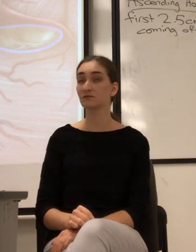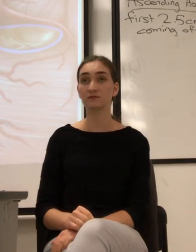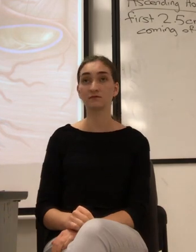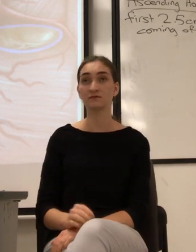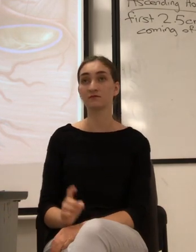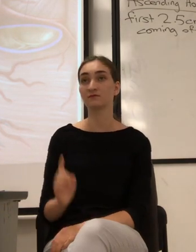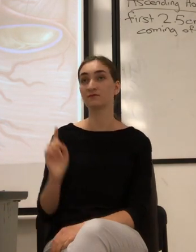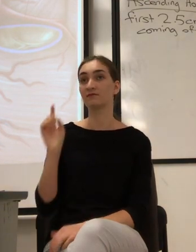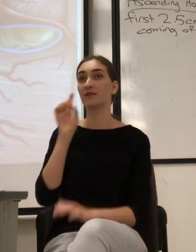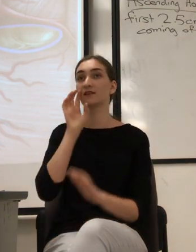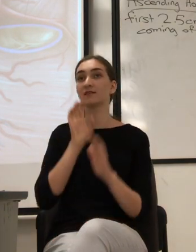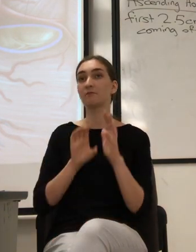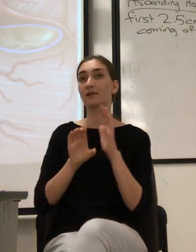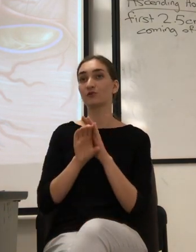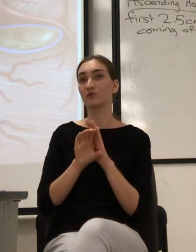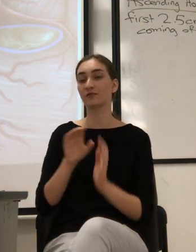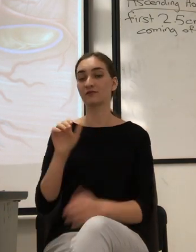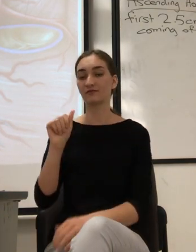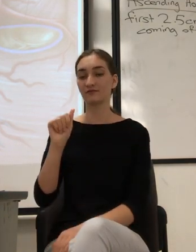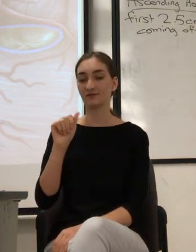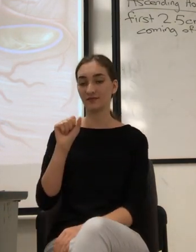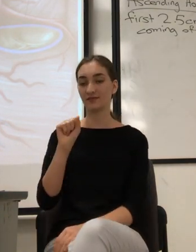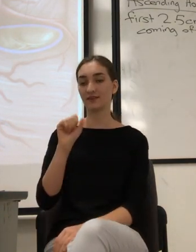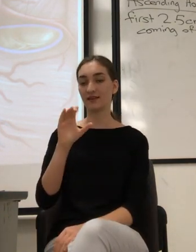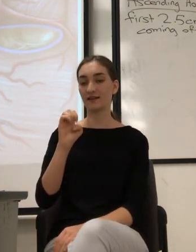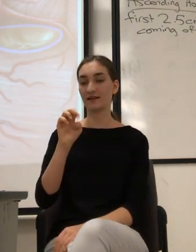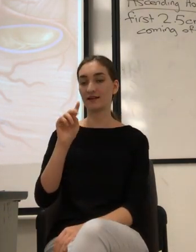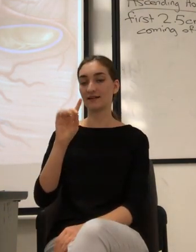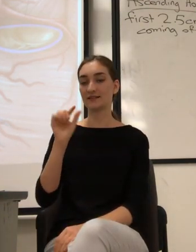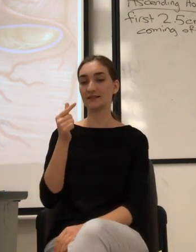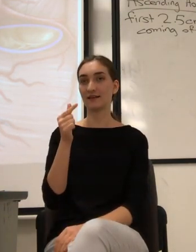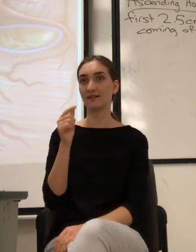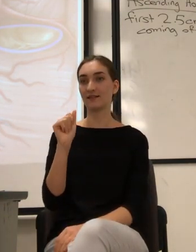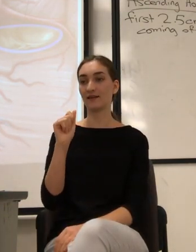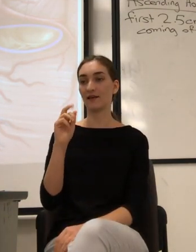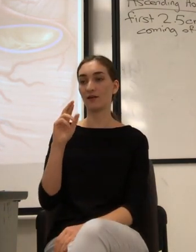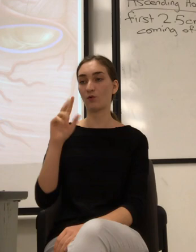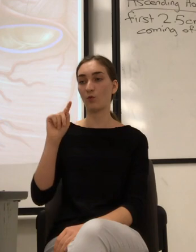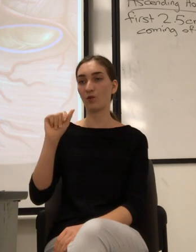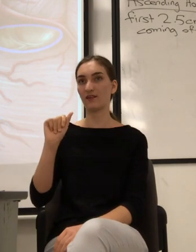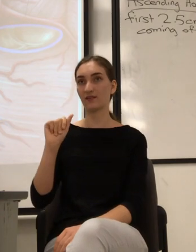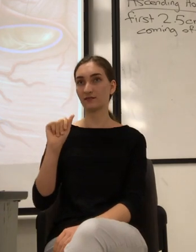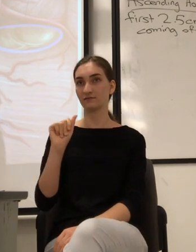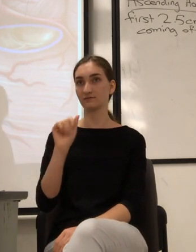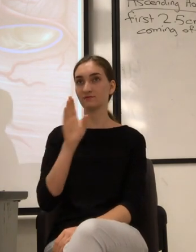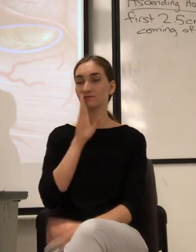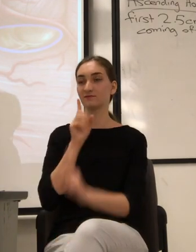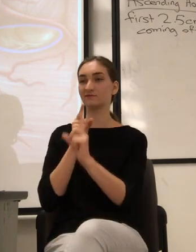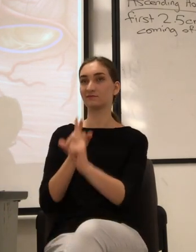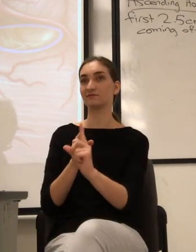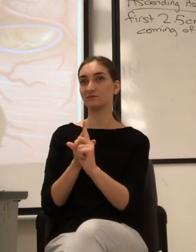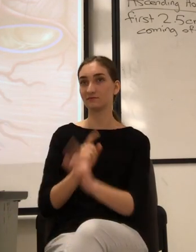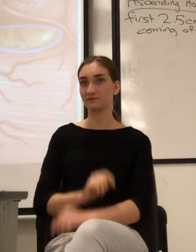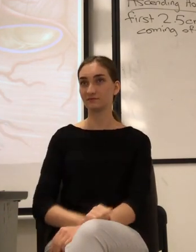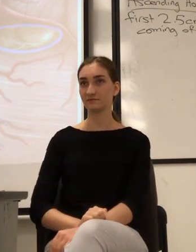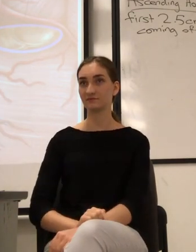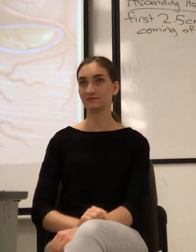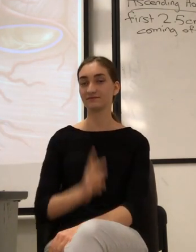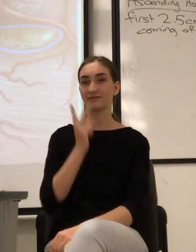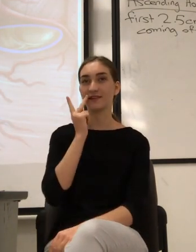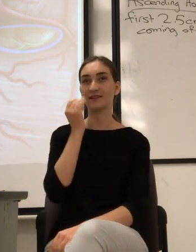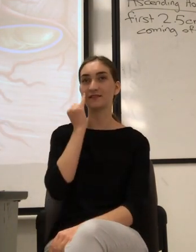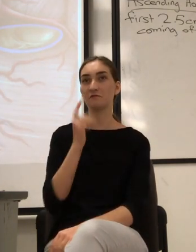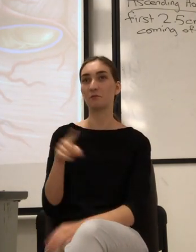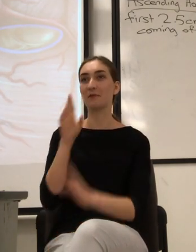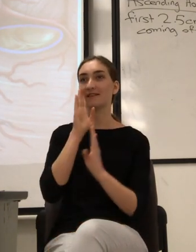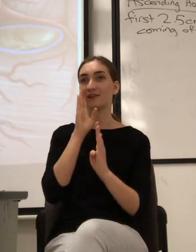Here's a picture of the ascending aorta. Okay, this structure right there. Let me point to something. See if you're with me. If this